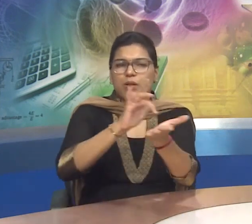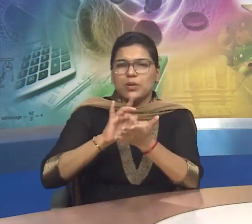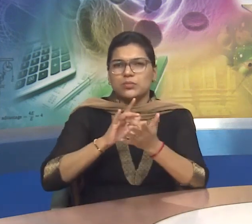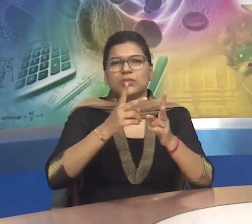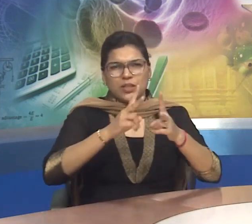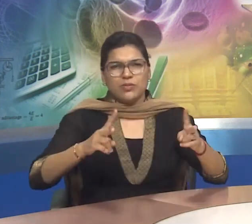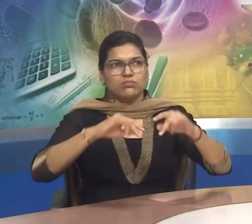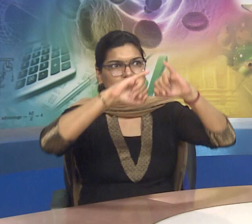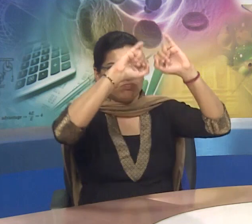Worship.